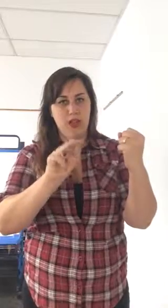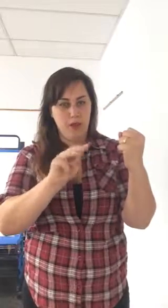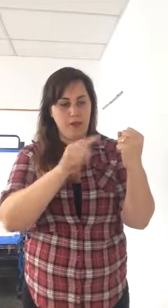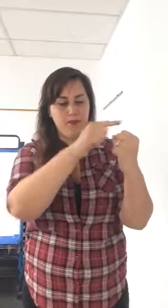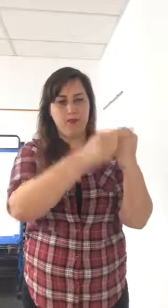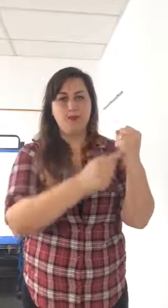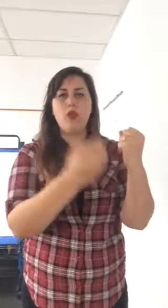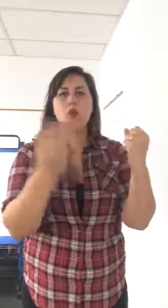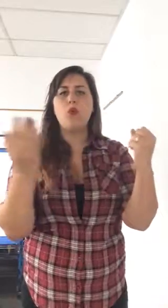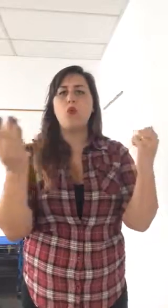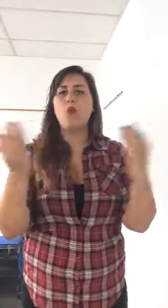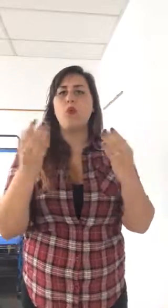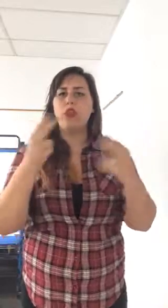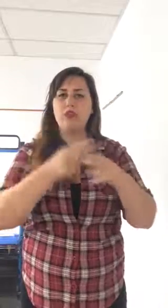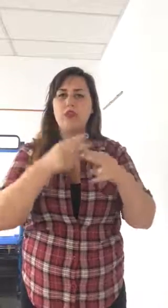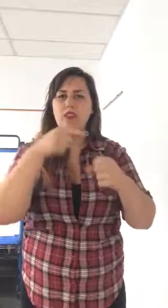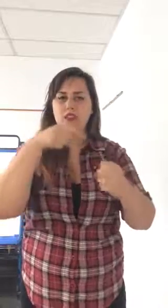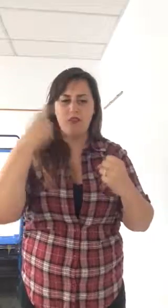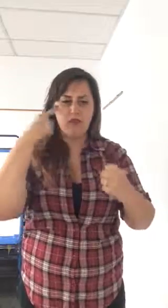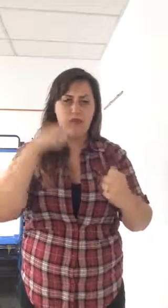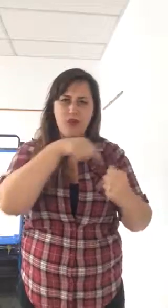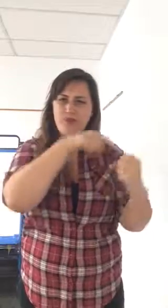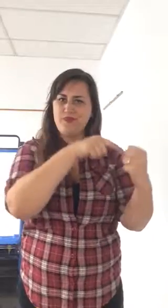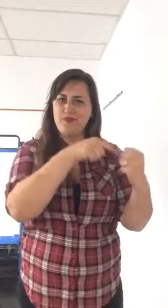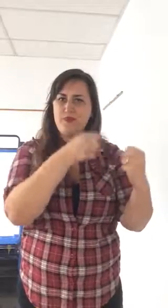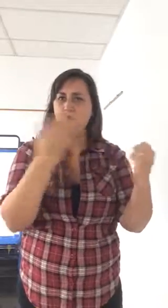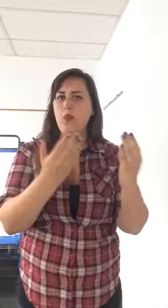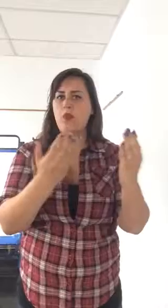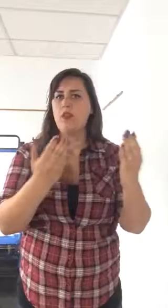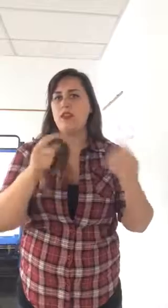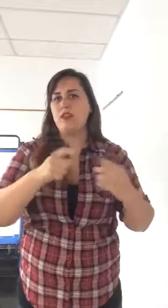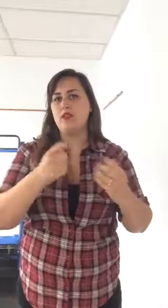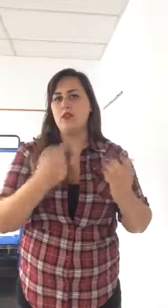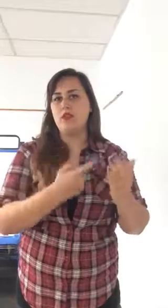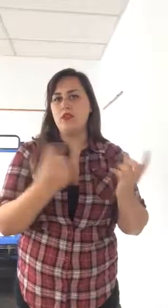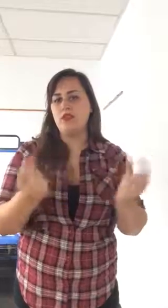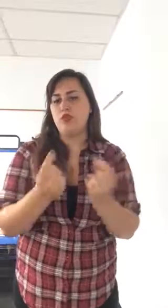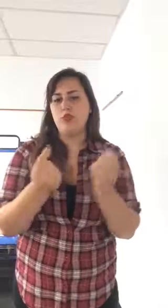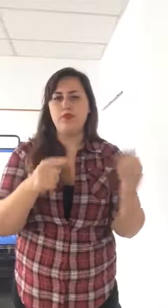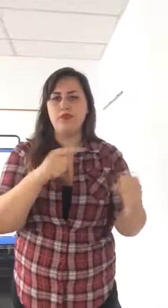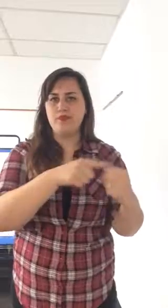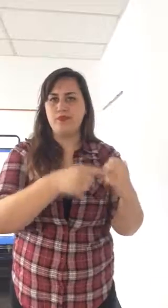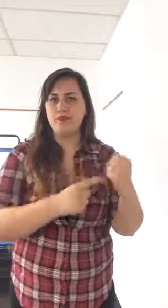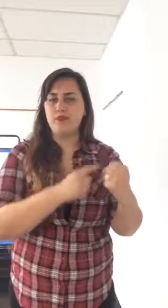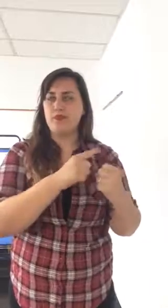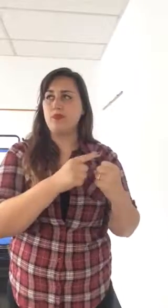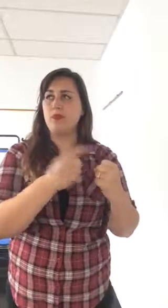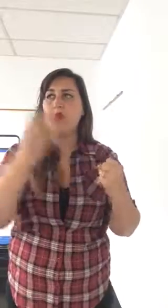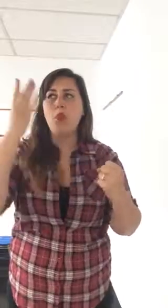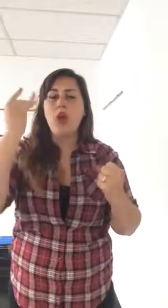think we can get out of the periosteum? What do you think the purpose of that bone structure could be? Why would you want a sleeve around this